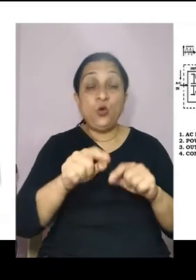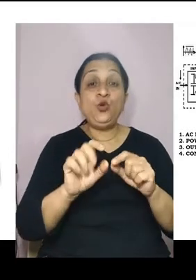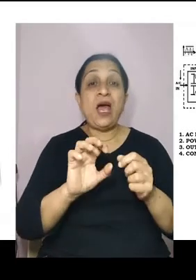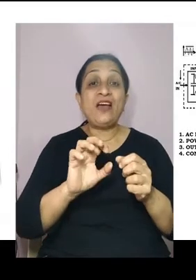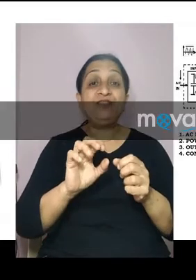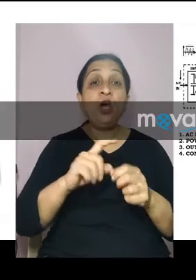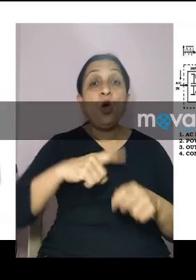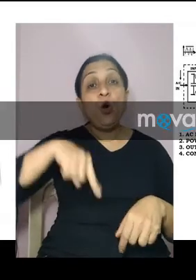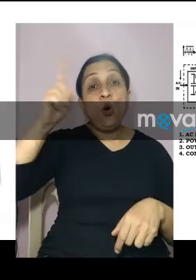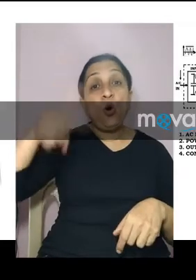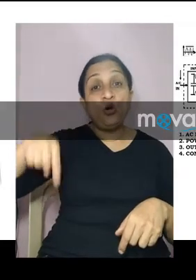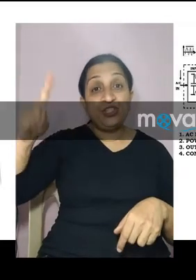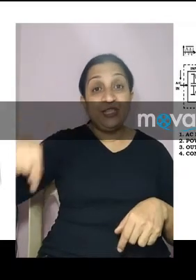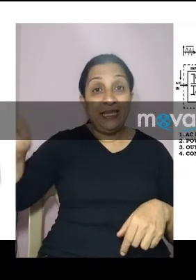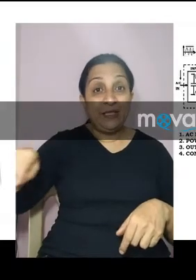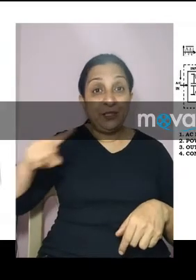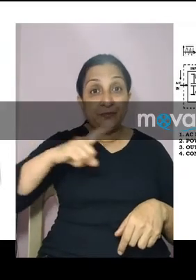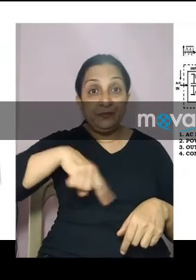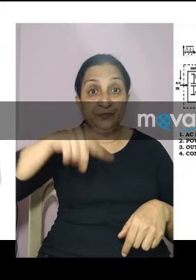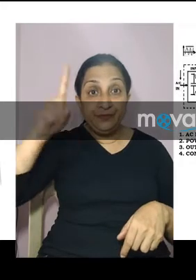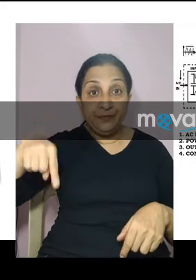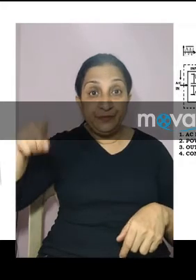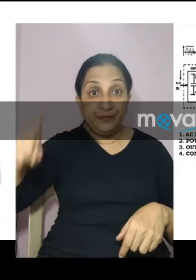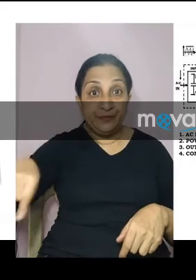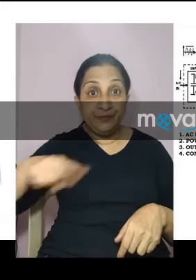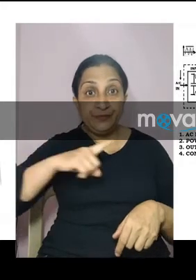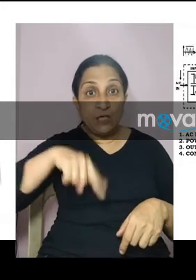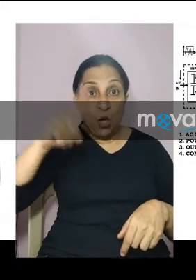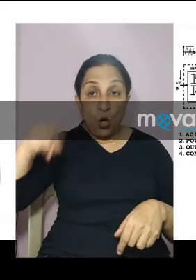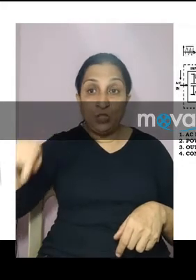Then down you have the oscillator.